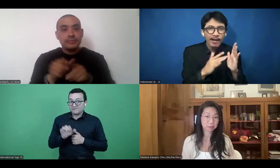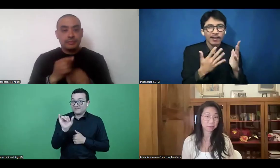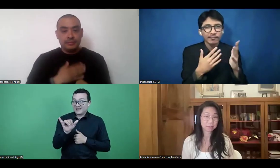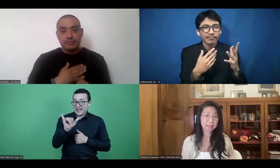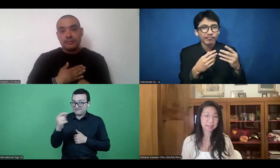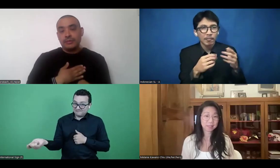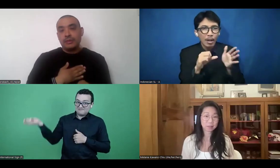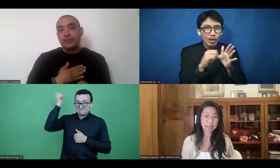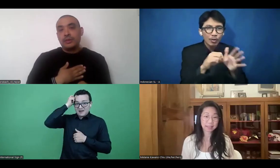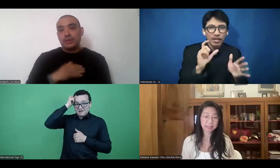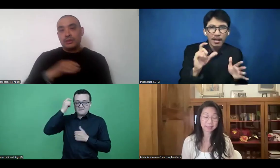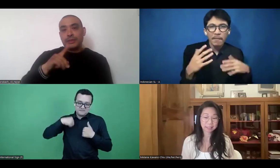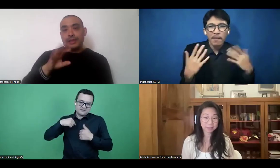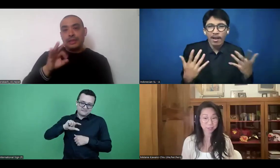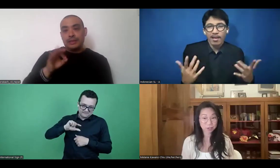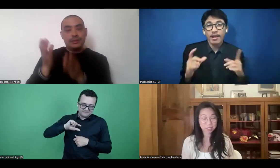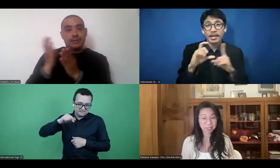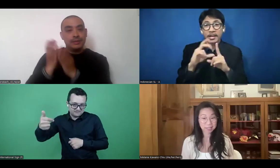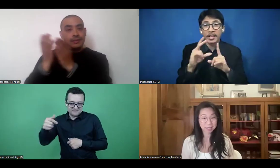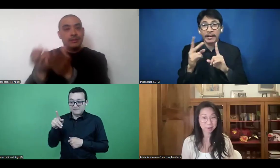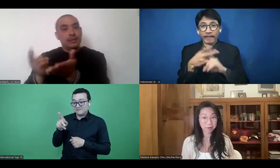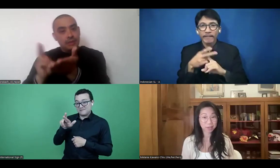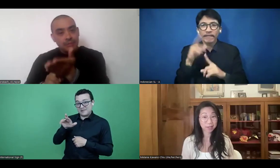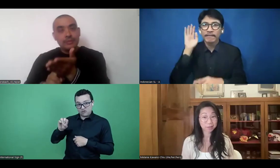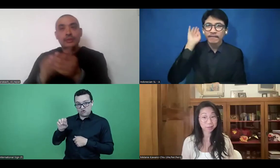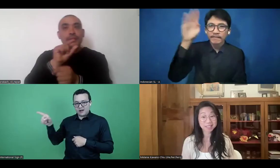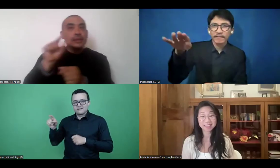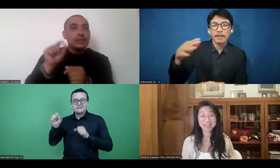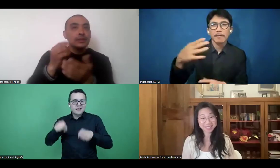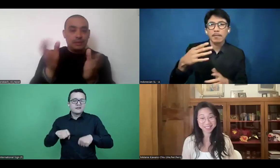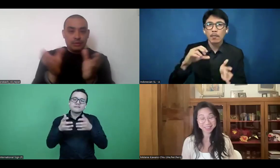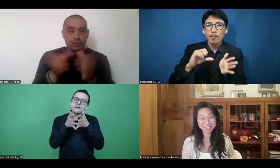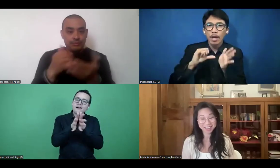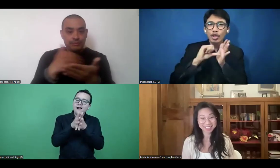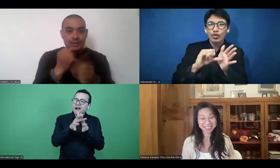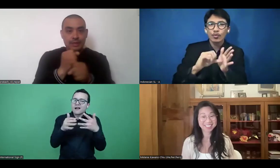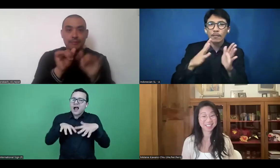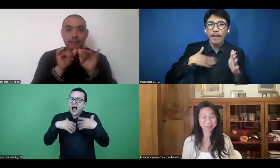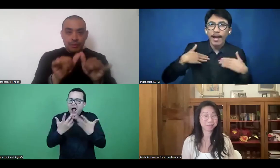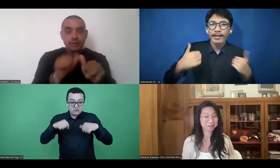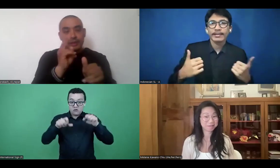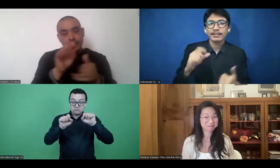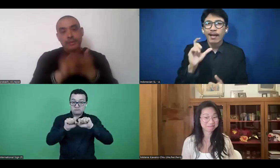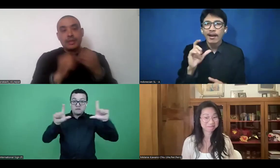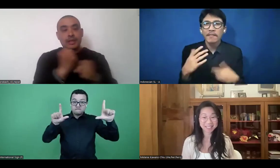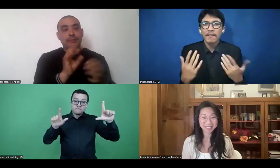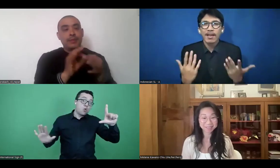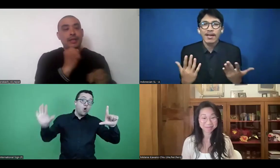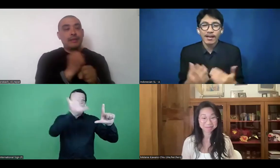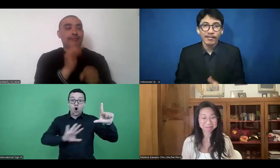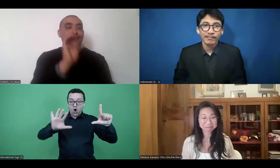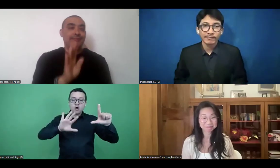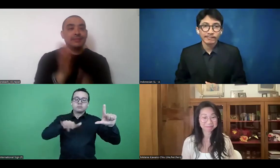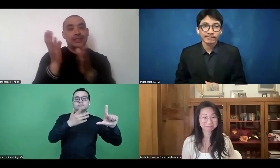to Pedro so that he can give us instructions about our breakout groups, and then we can have a chance to hear from you. Thank you.